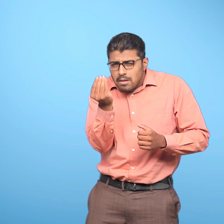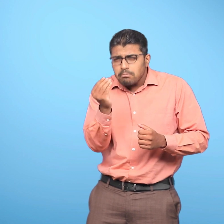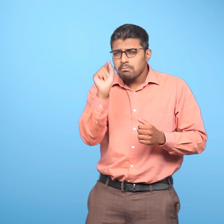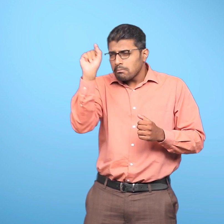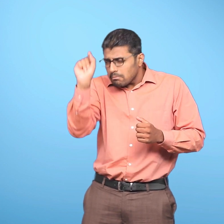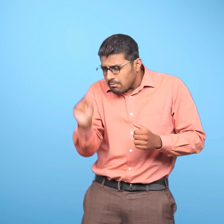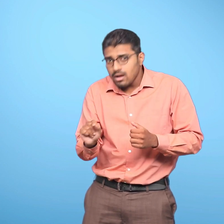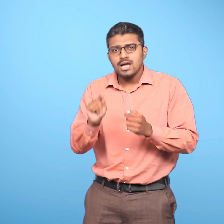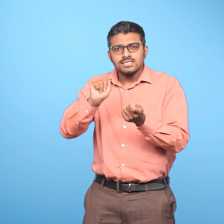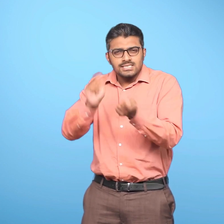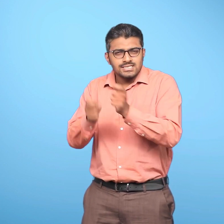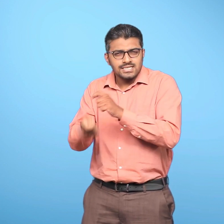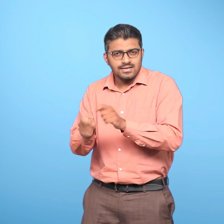Some common changes.